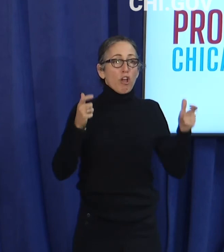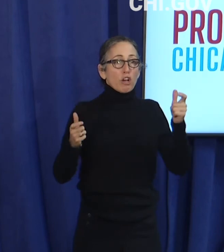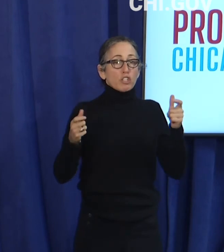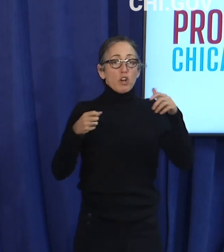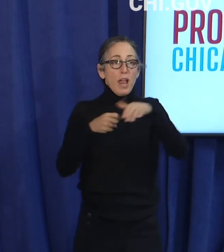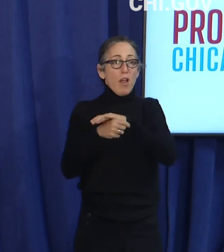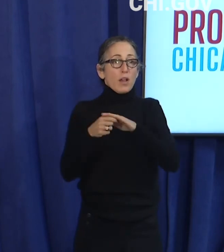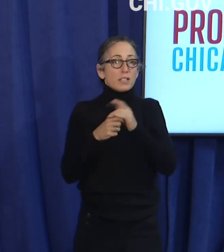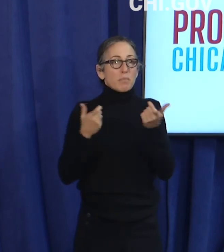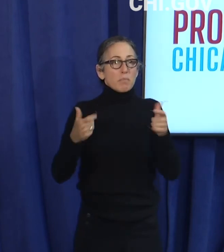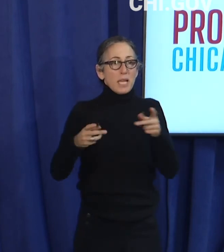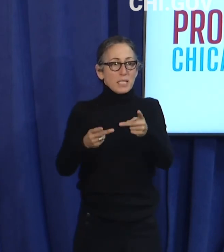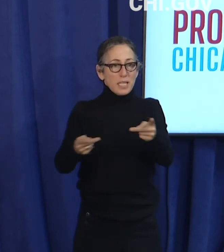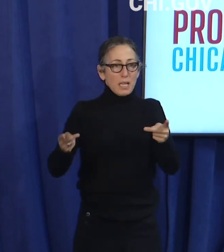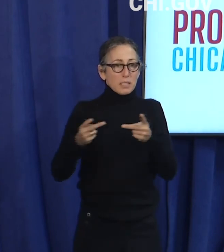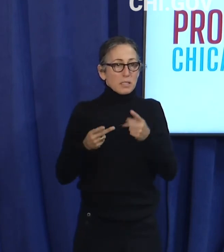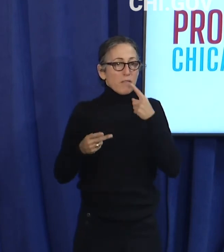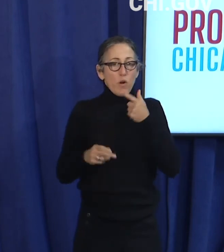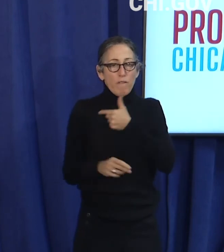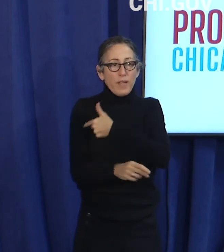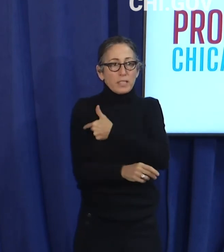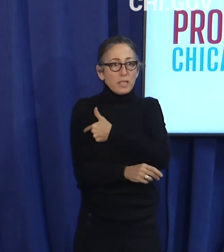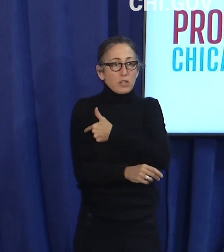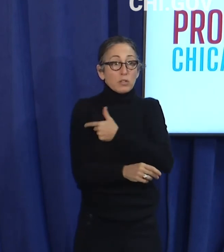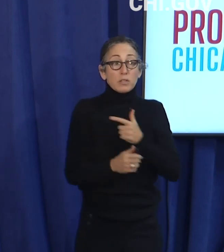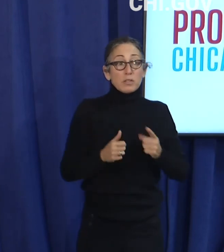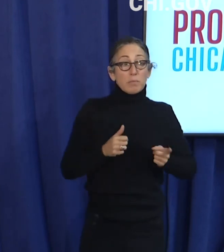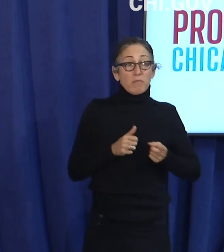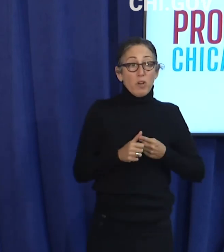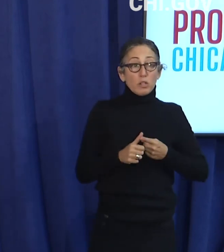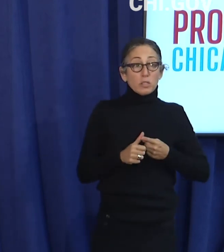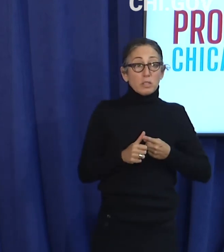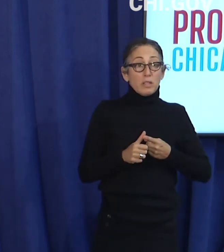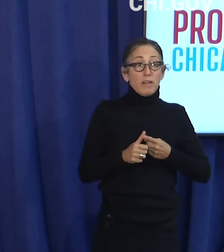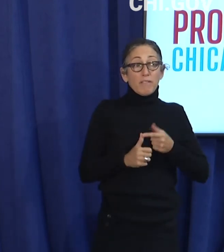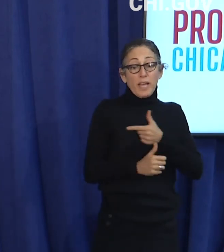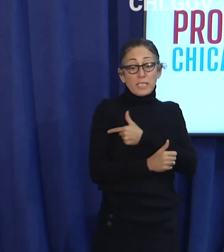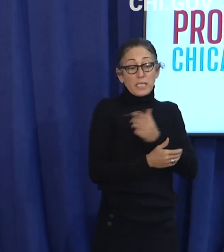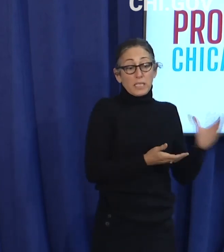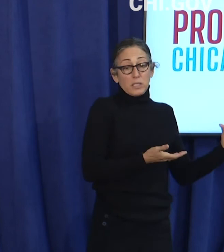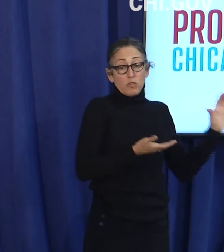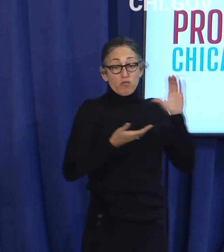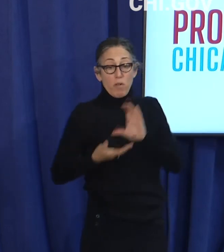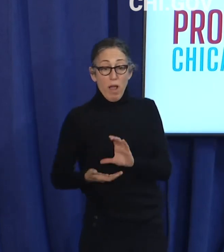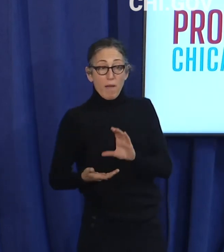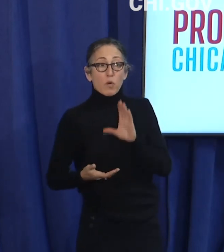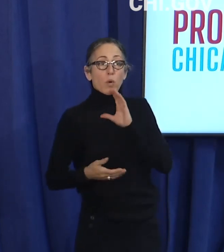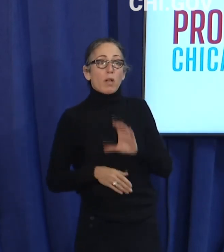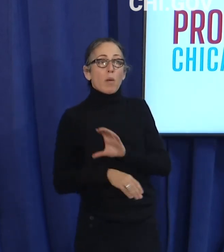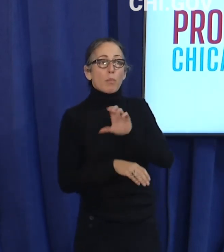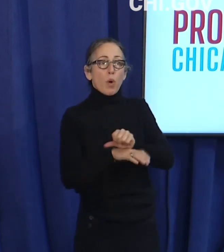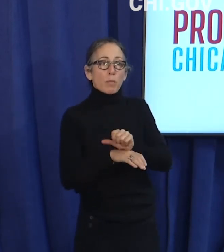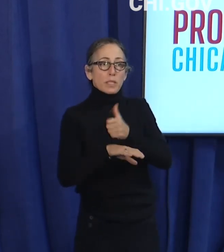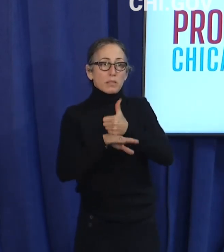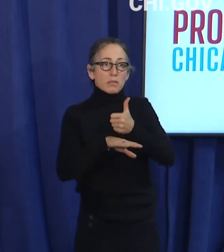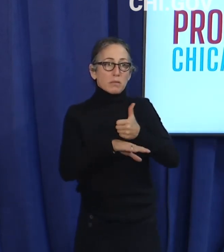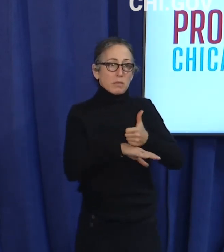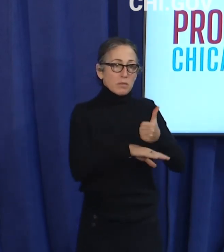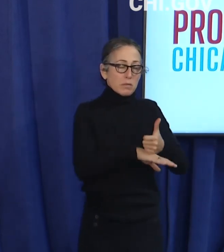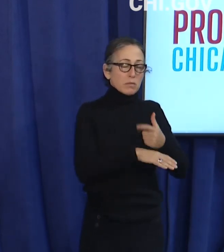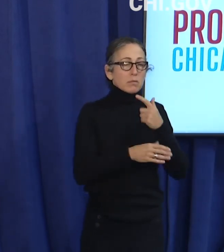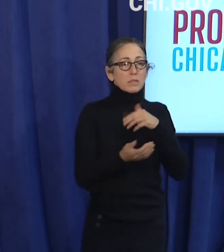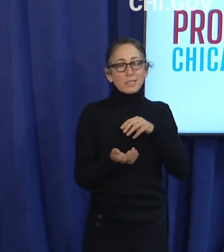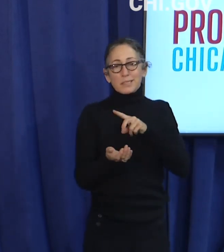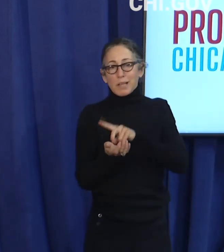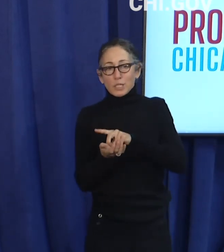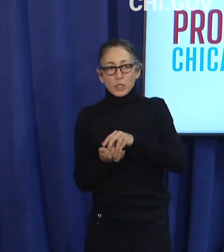Those will be available certainly initially by appointment. And so this would be work, again, outreach to essential workers,